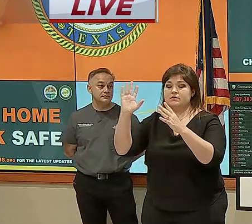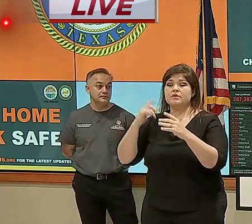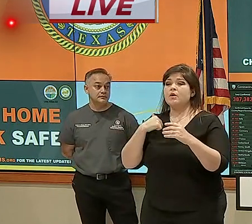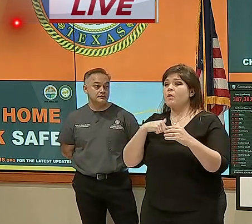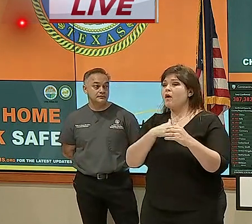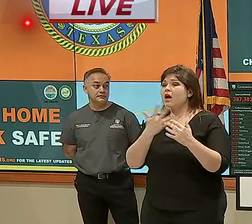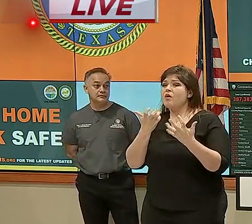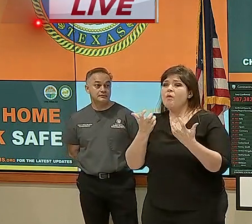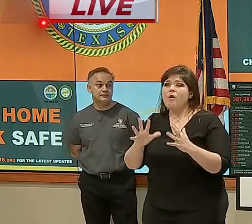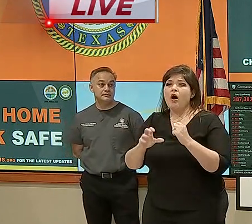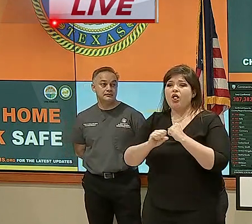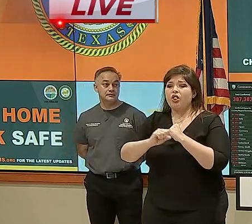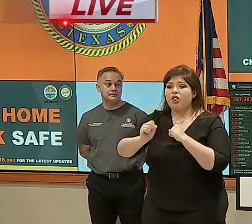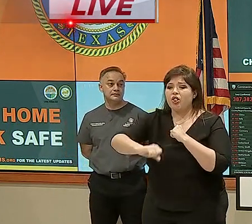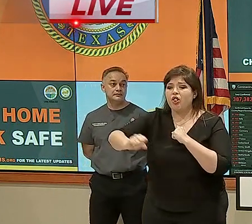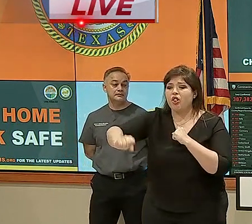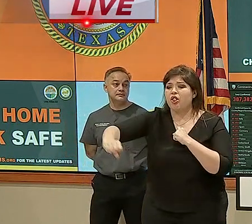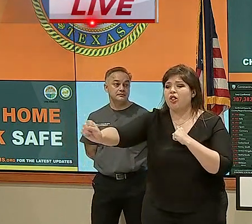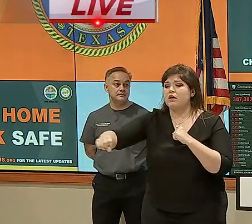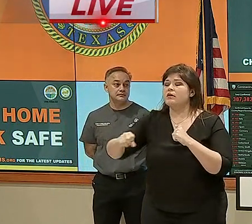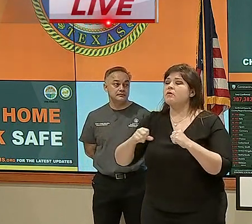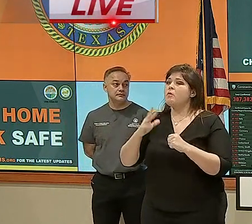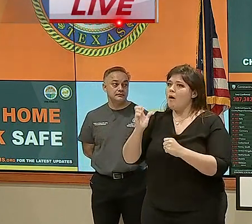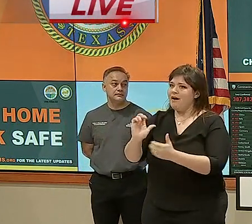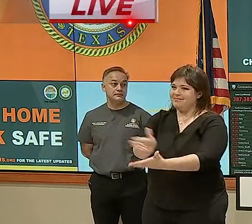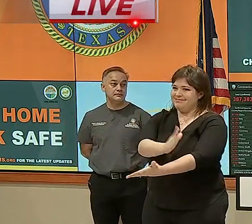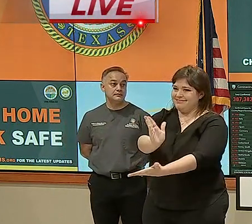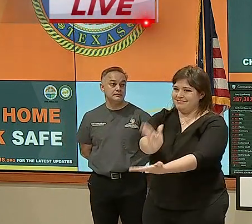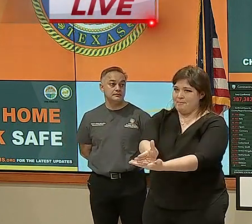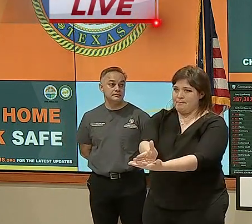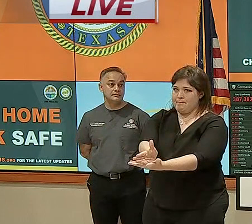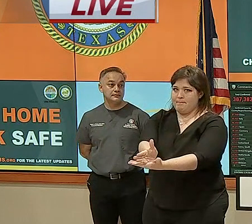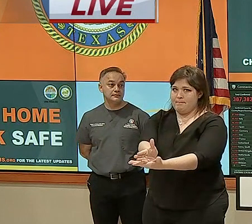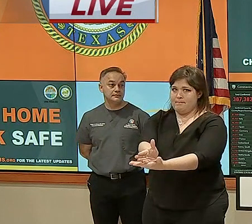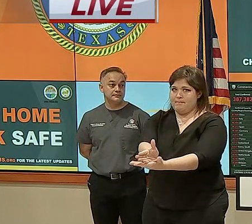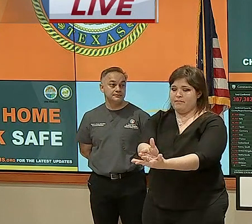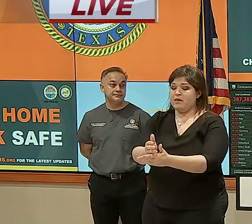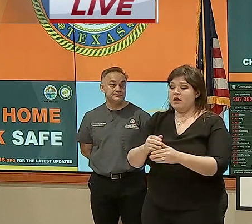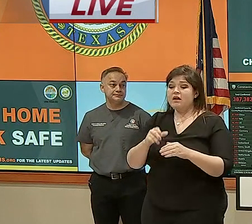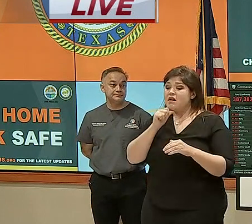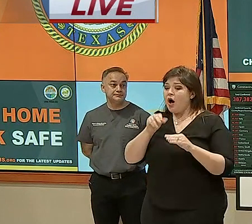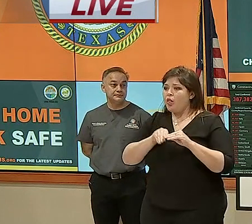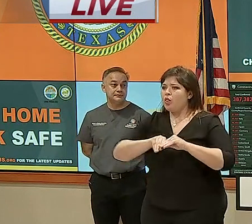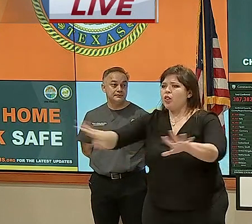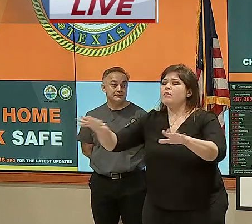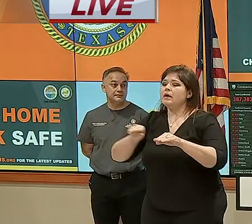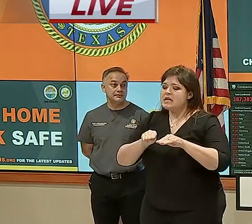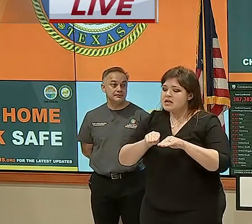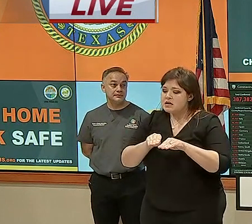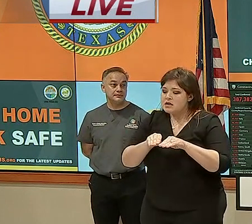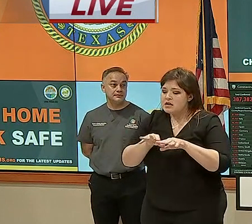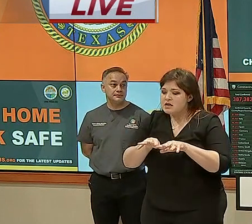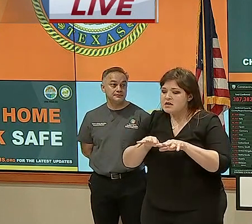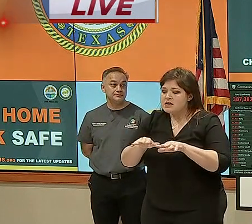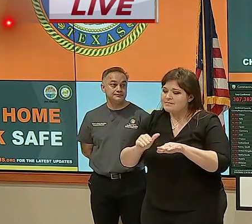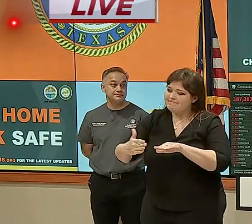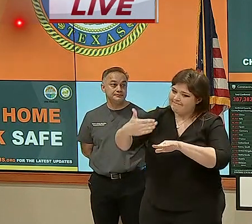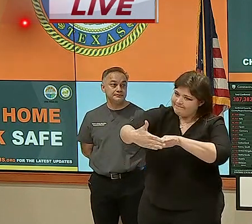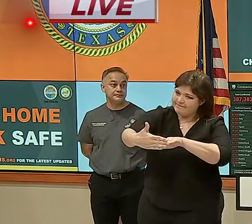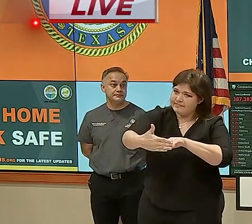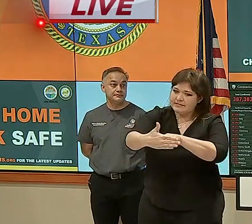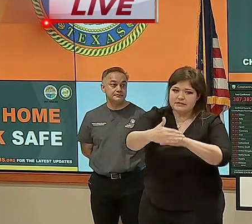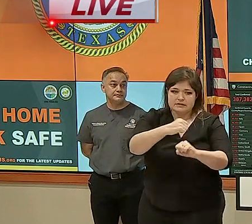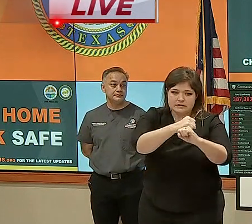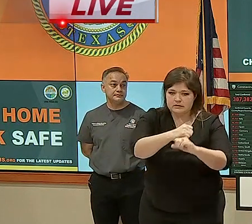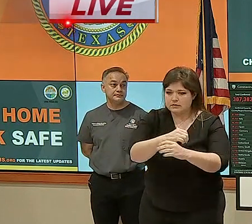crisis, in order to blunt the progression of this virus, we both recognize that